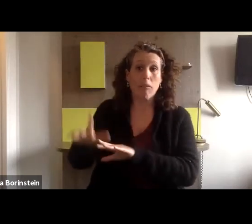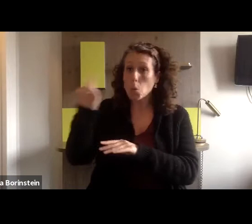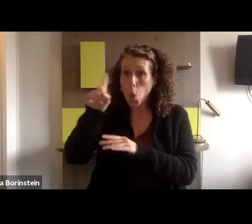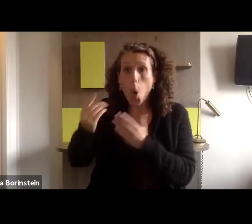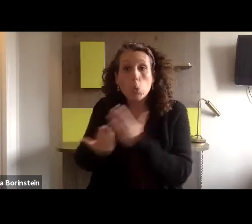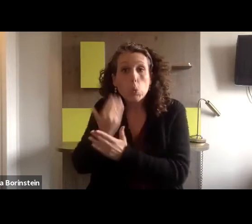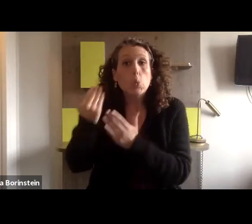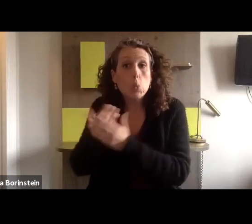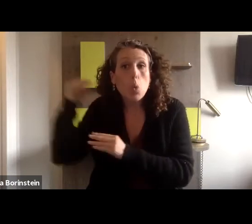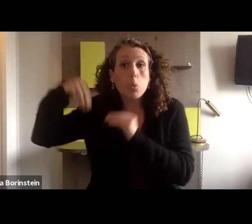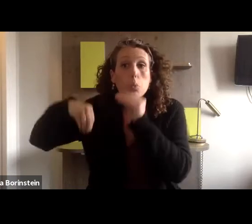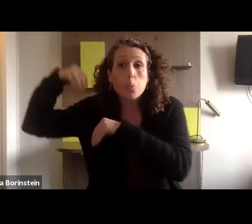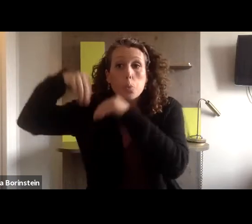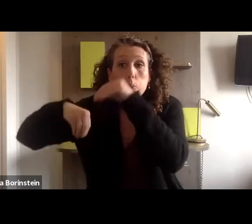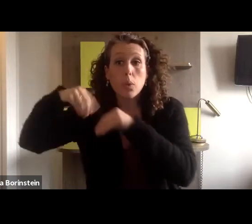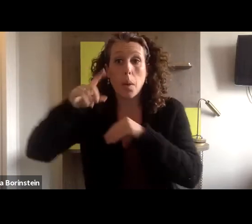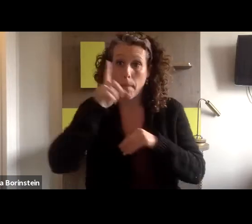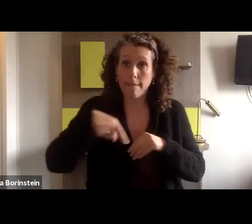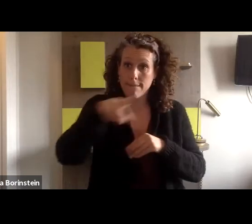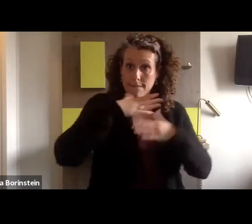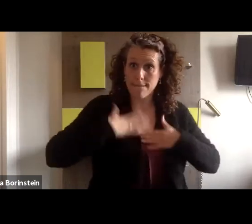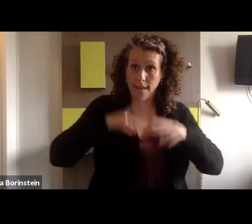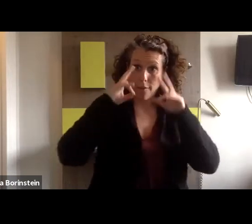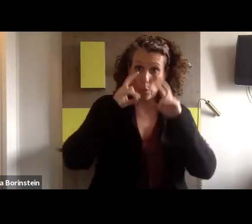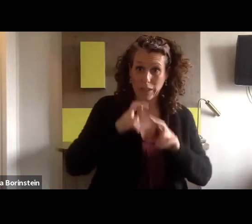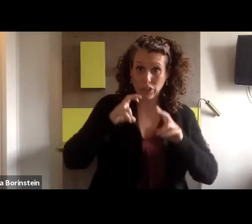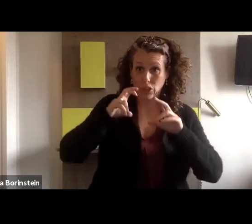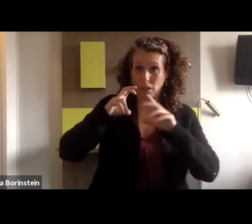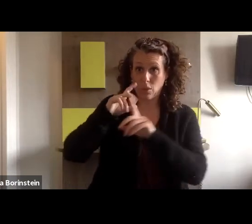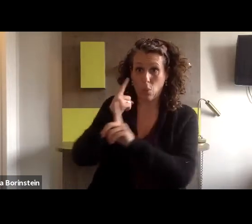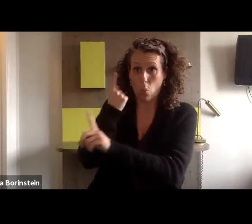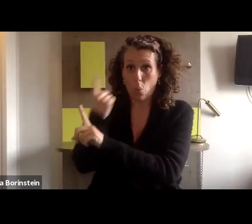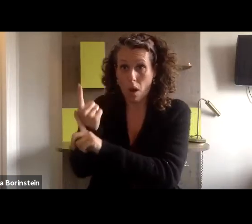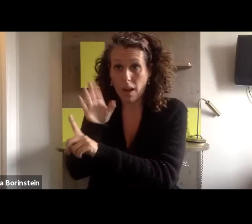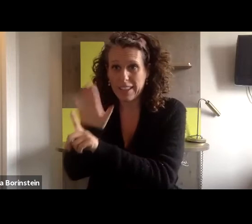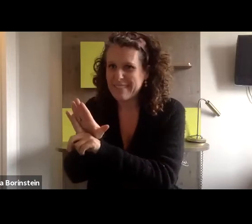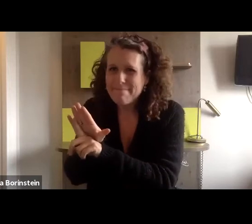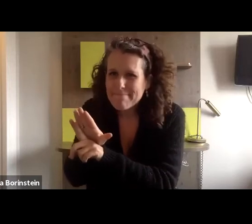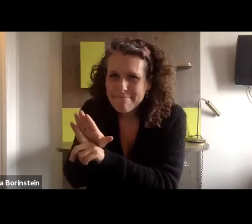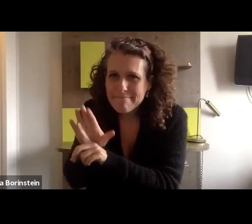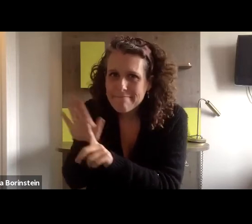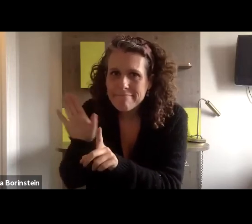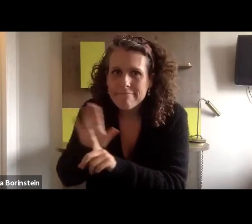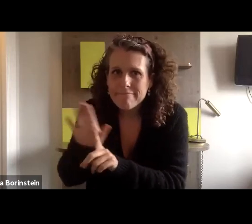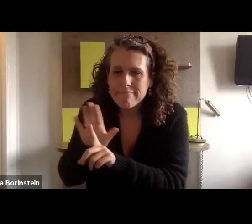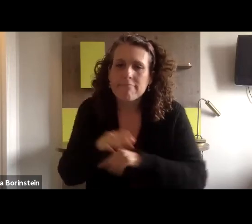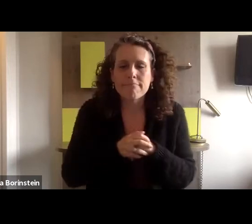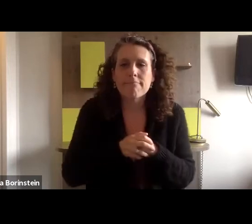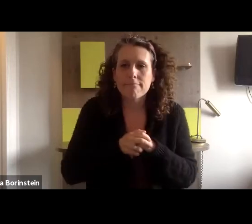couldn't be used really for research purposes. This is really targeting the learners, which is a very important and good